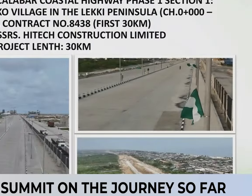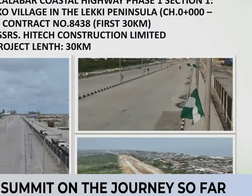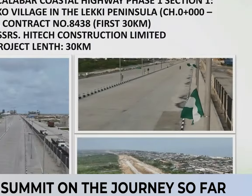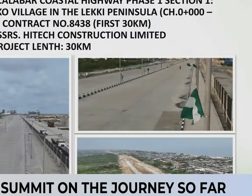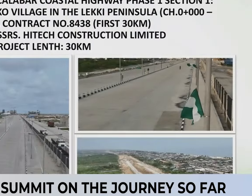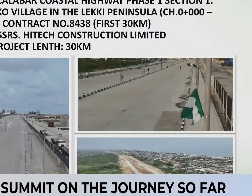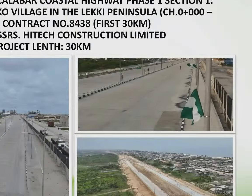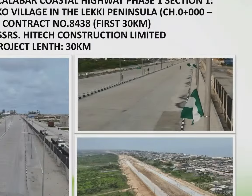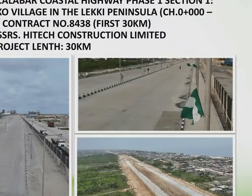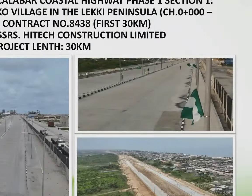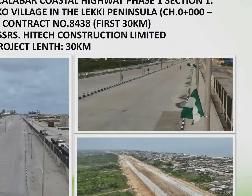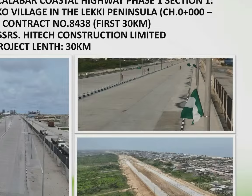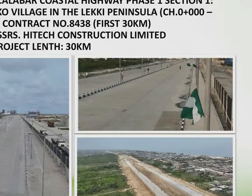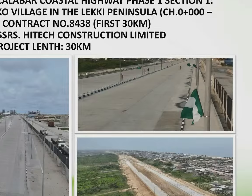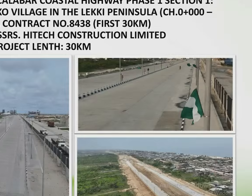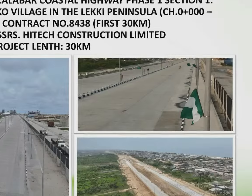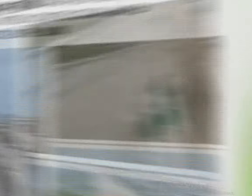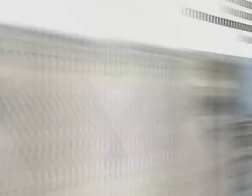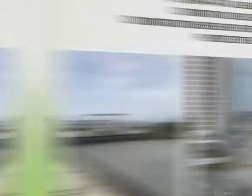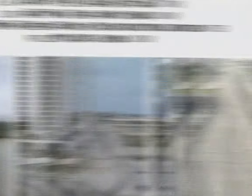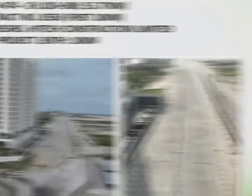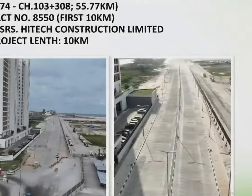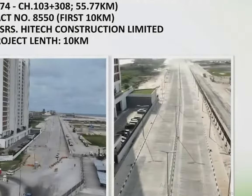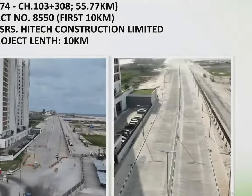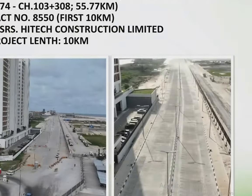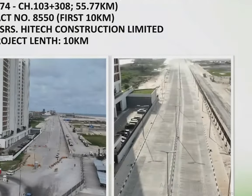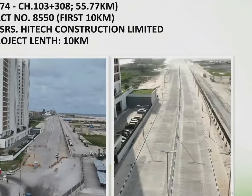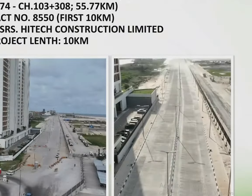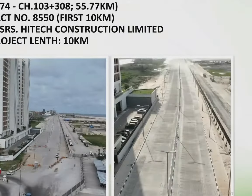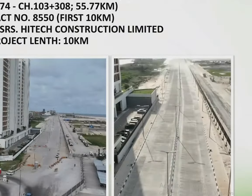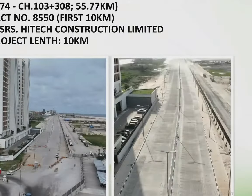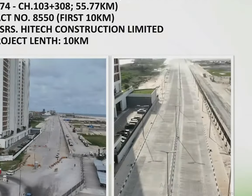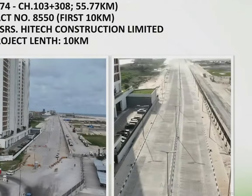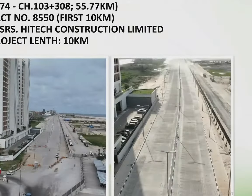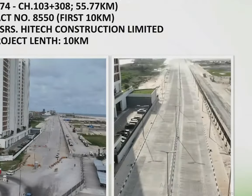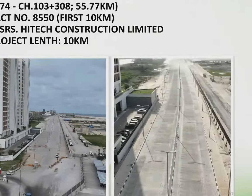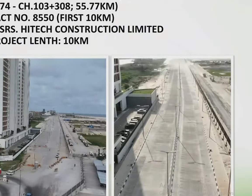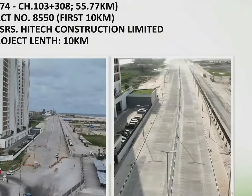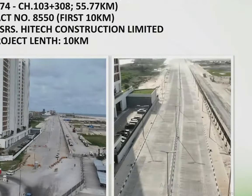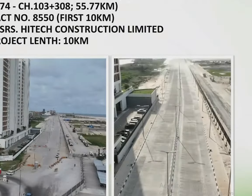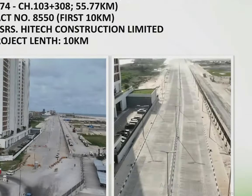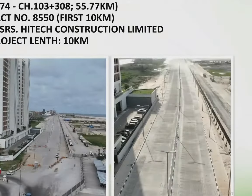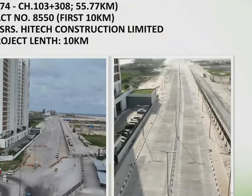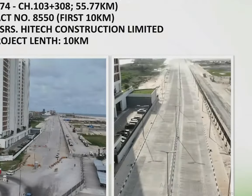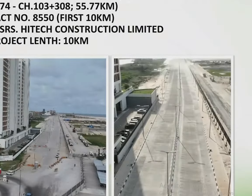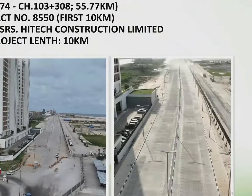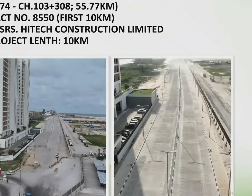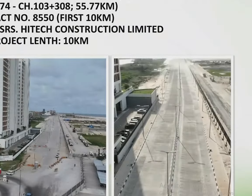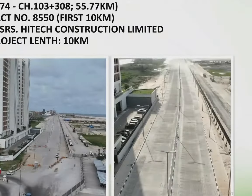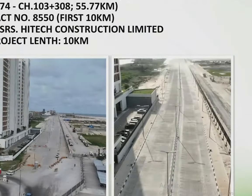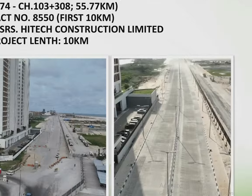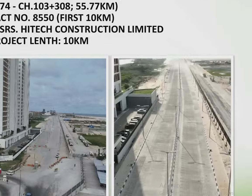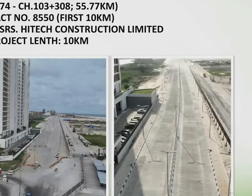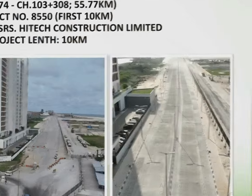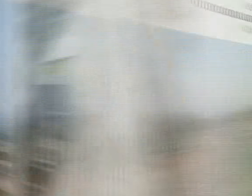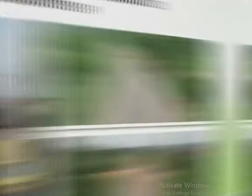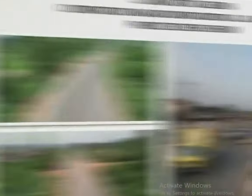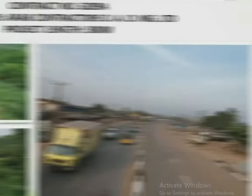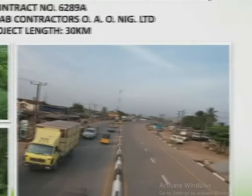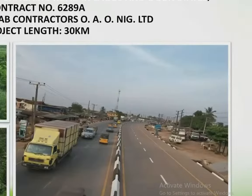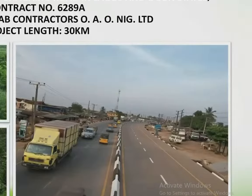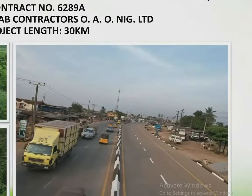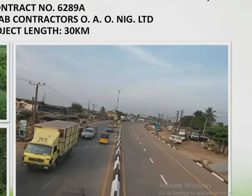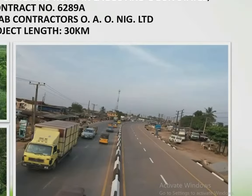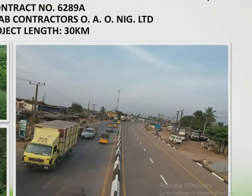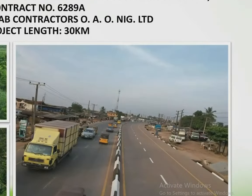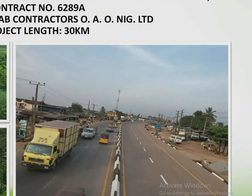the most trafficked route in the whole nation. We have the refinery there, we have the petrochemical there, we have the Broma, we have the